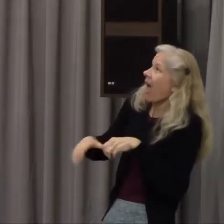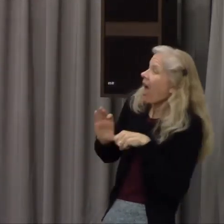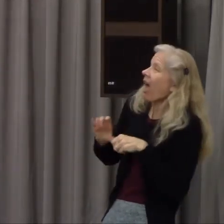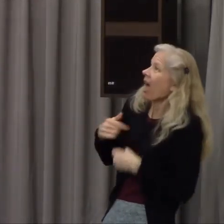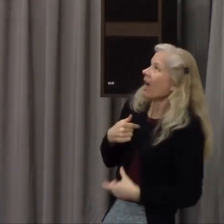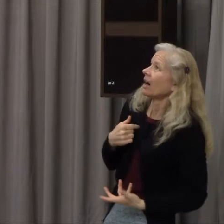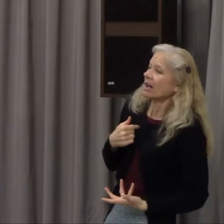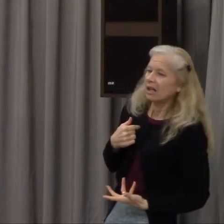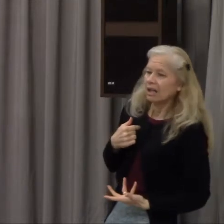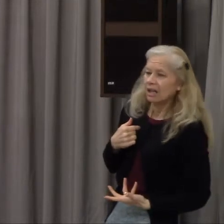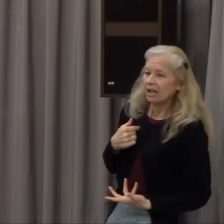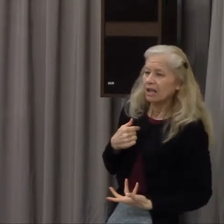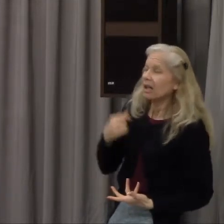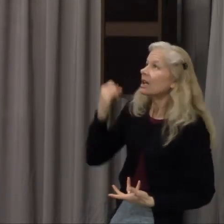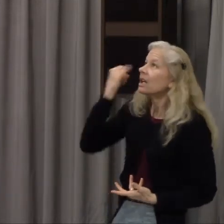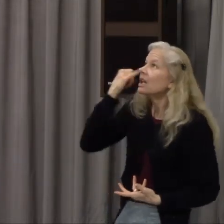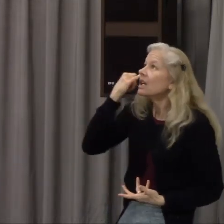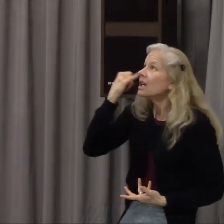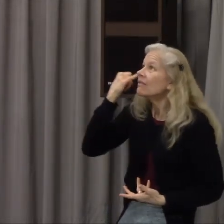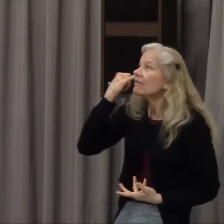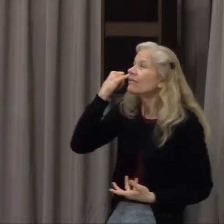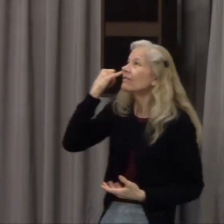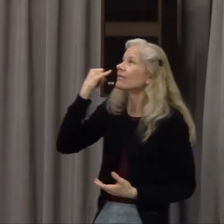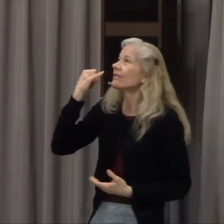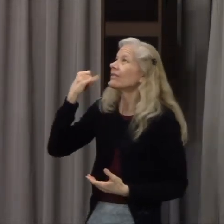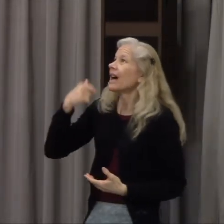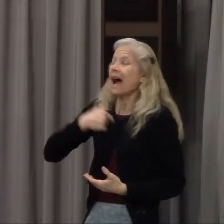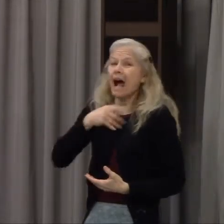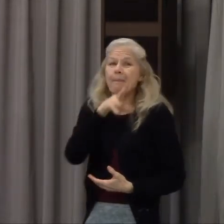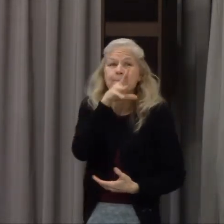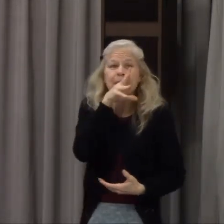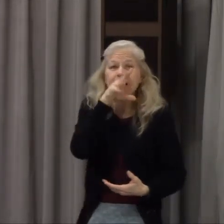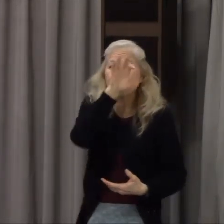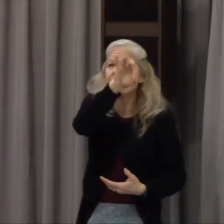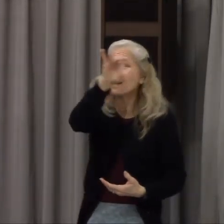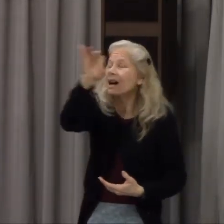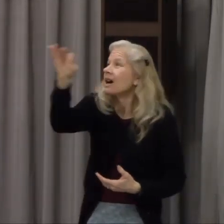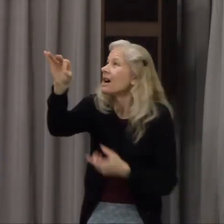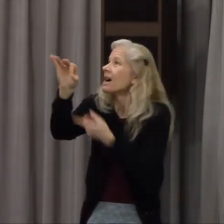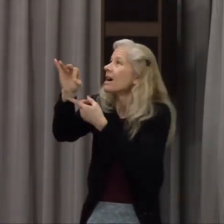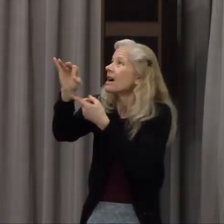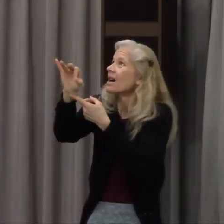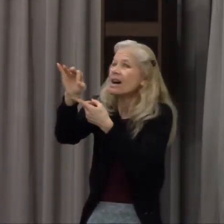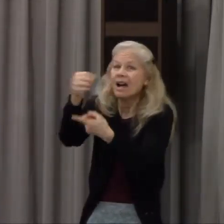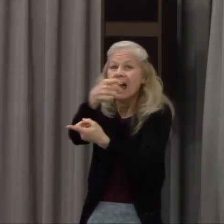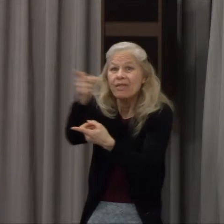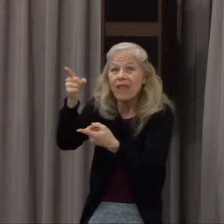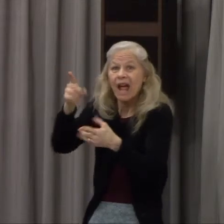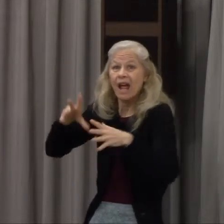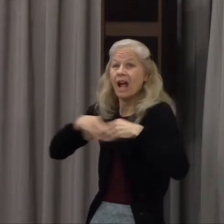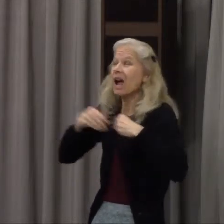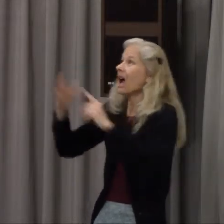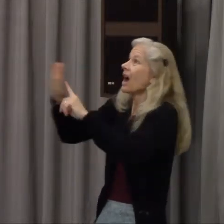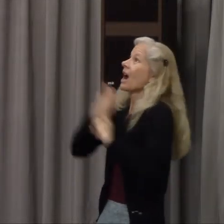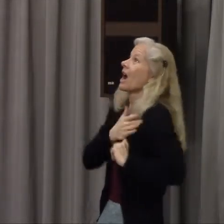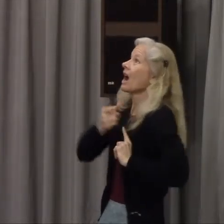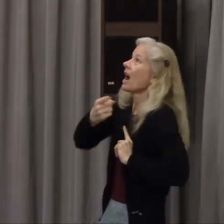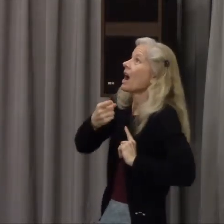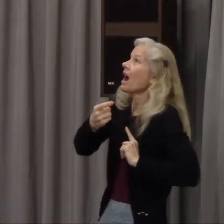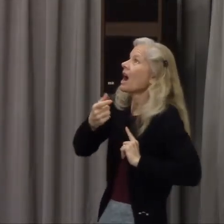and they reject it, they go to hell and they're tortured forever. I don't know if I can handle bearing that message. Nonetheless, bear it, folks, and go